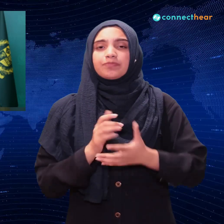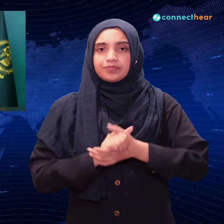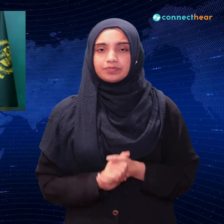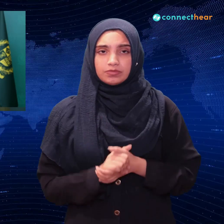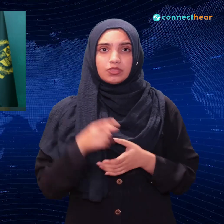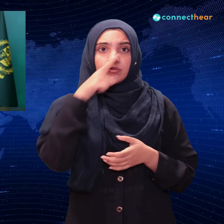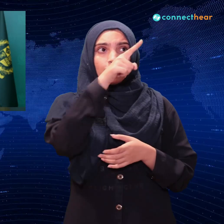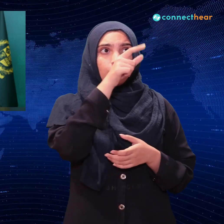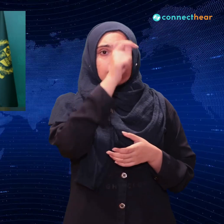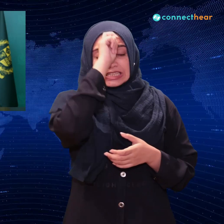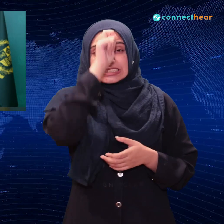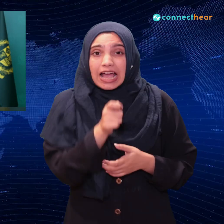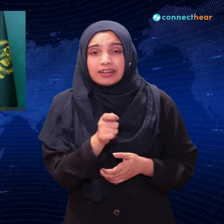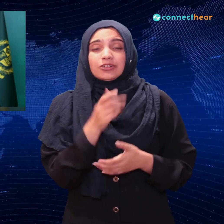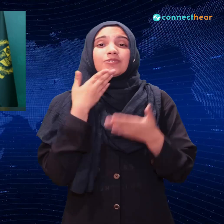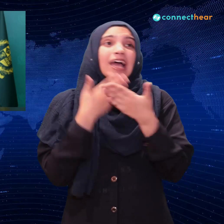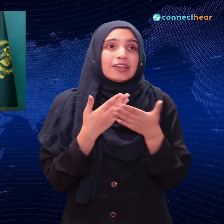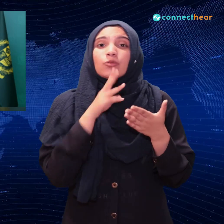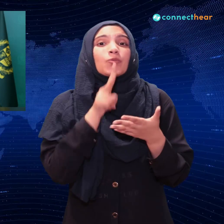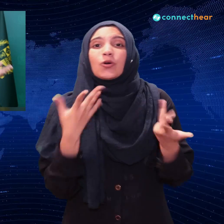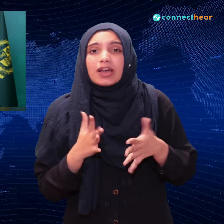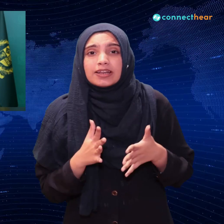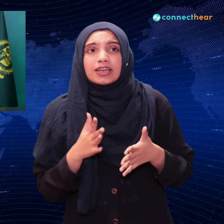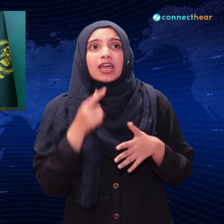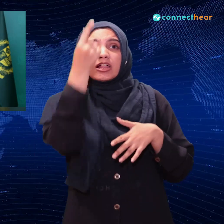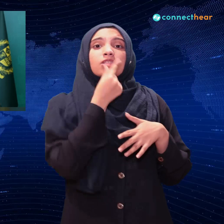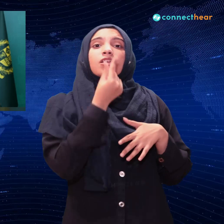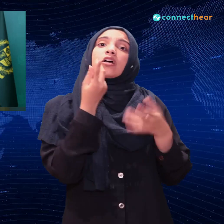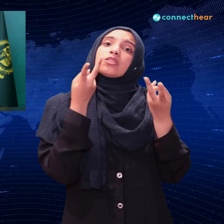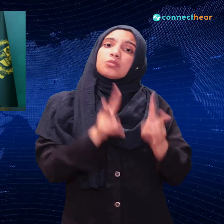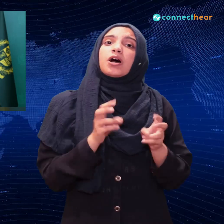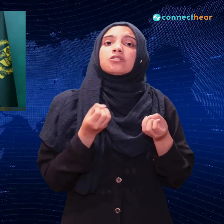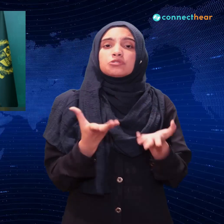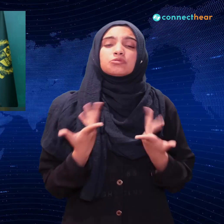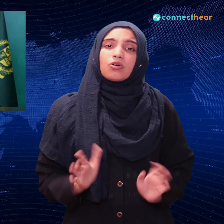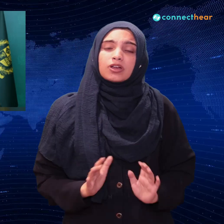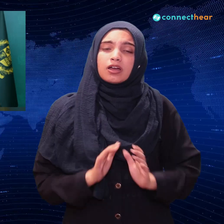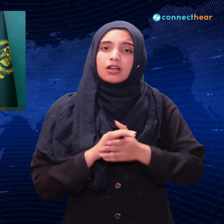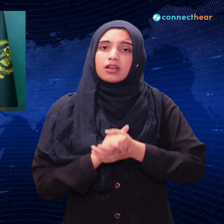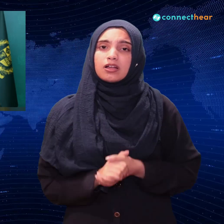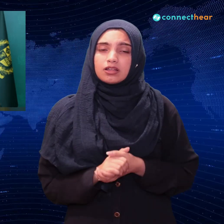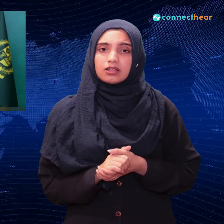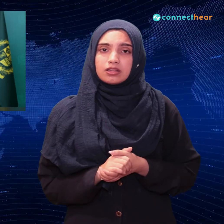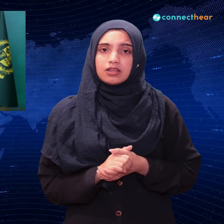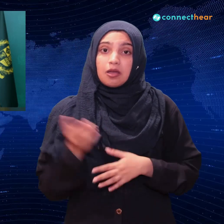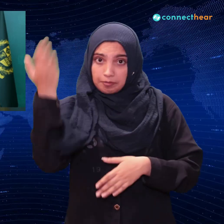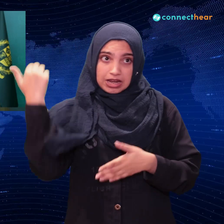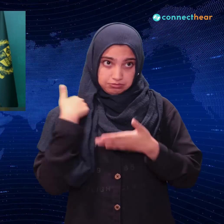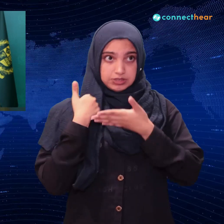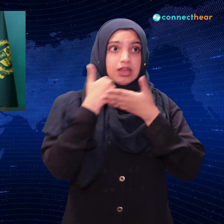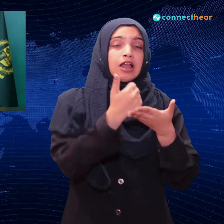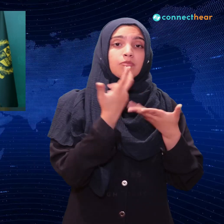than appreciation, imagine how we feel when we are blamed for the turn of events in